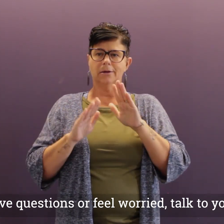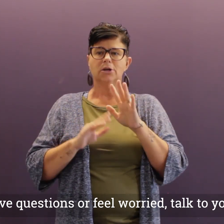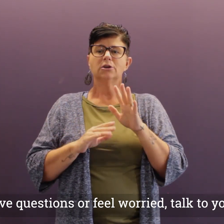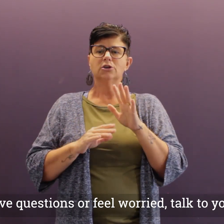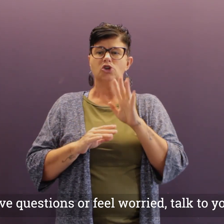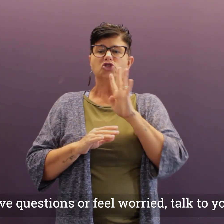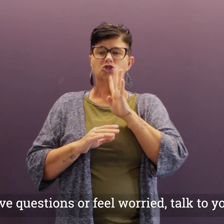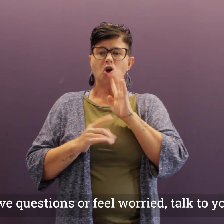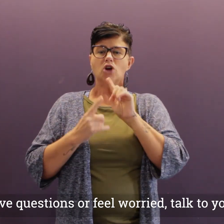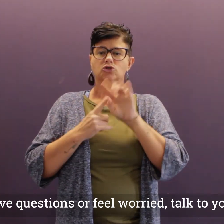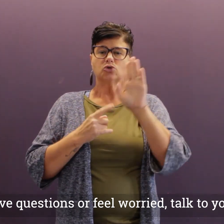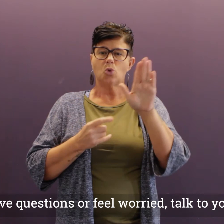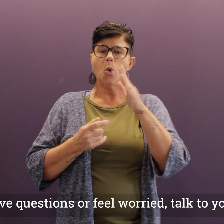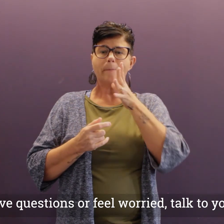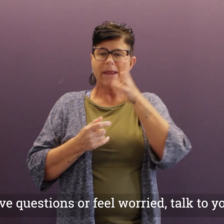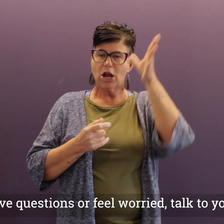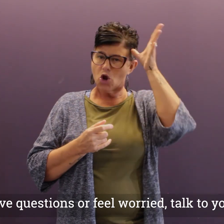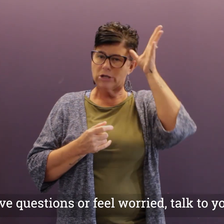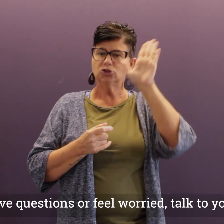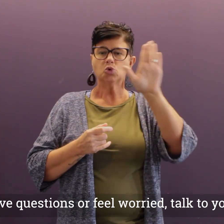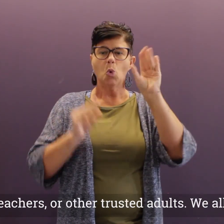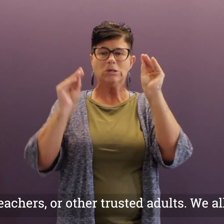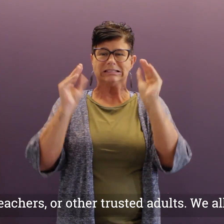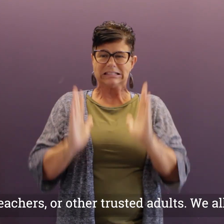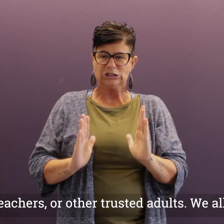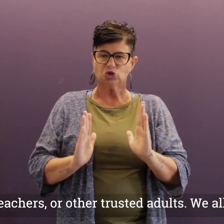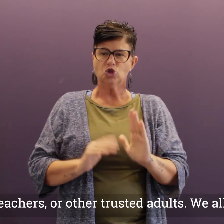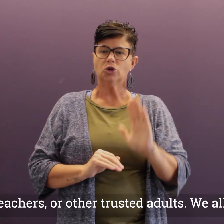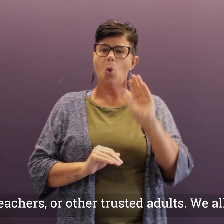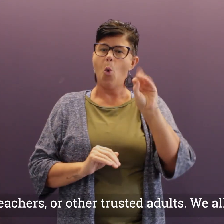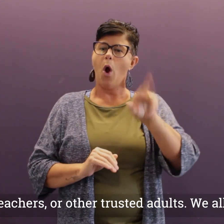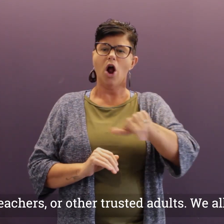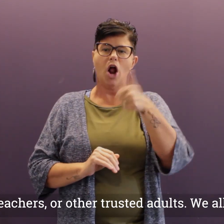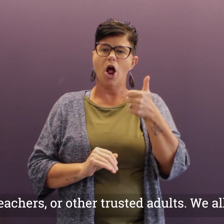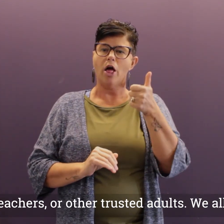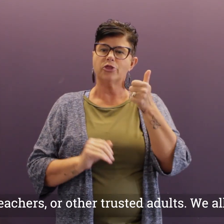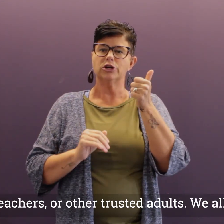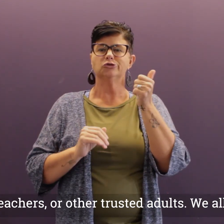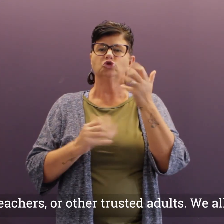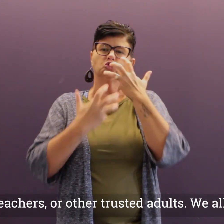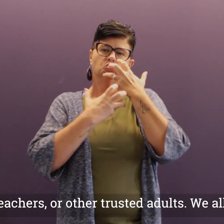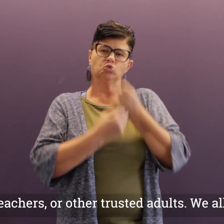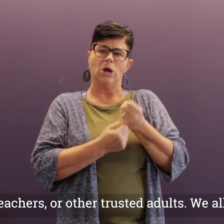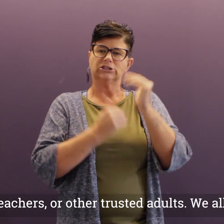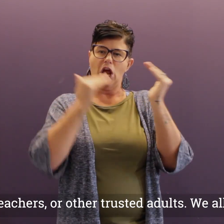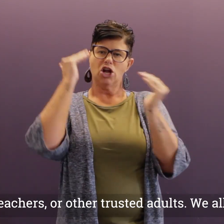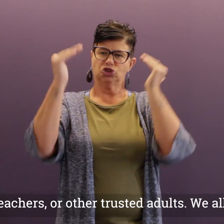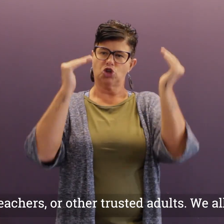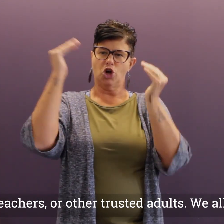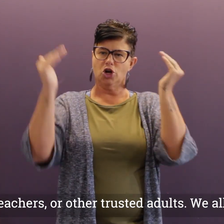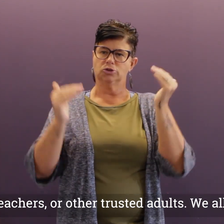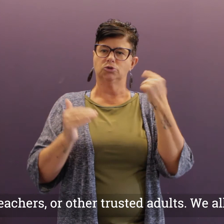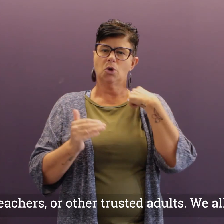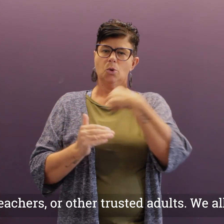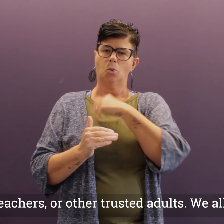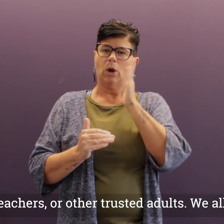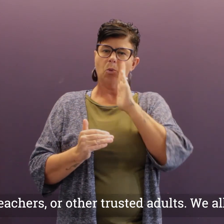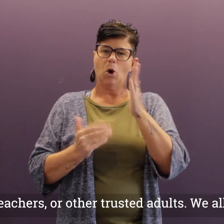talk to your parents, your teachers, or other trusted adults. We all want